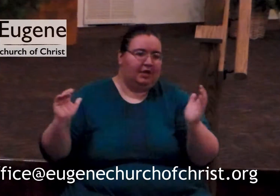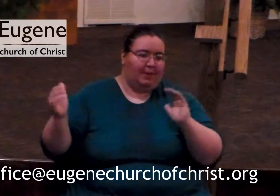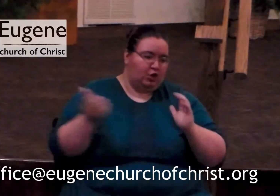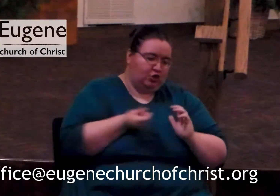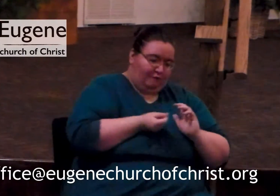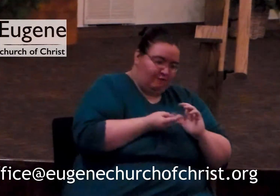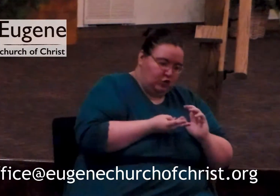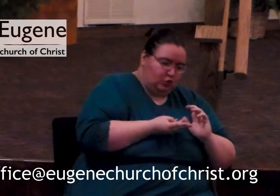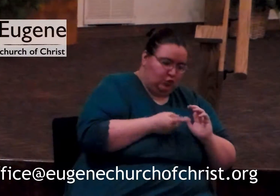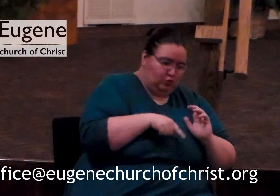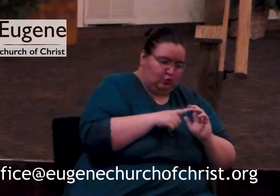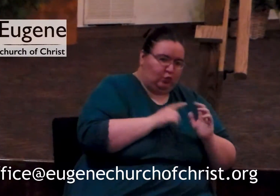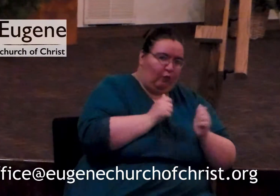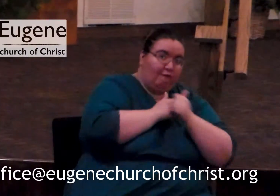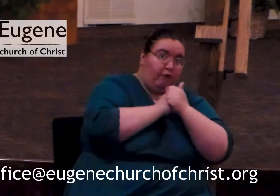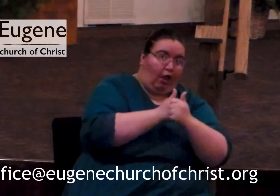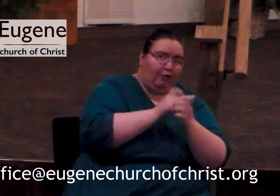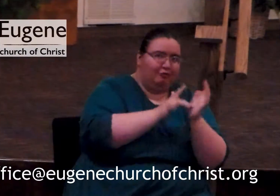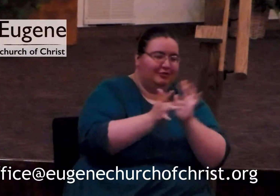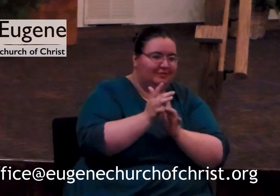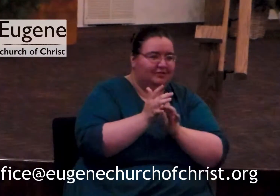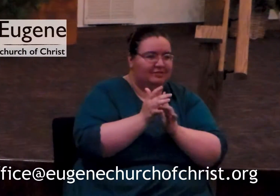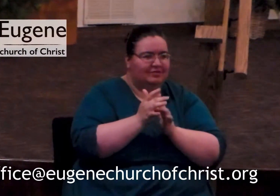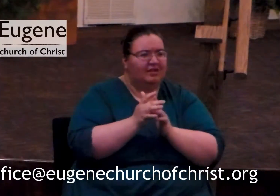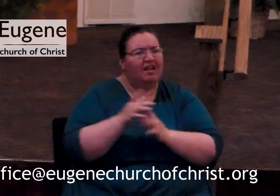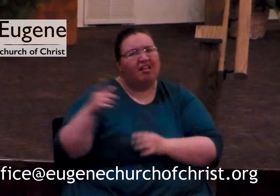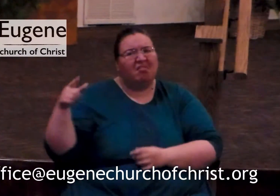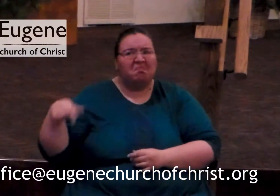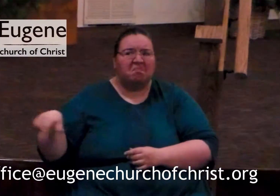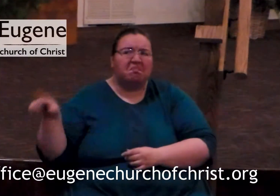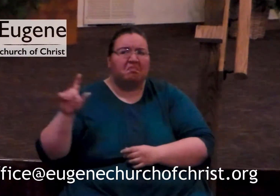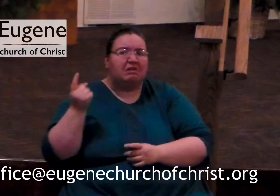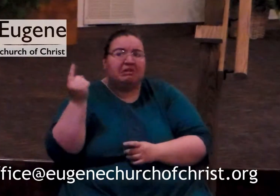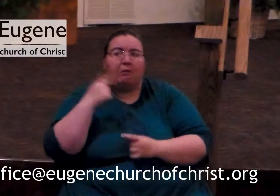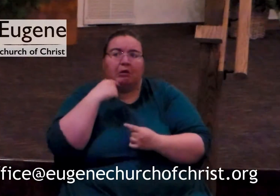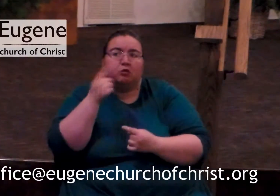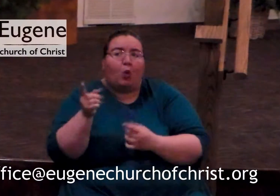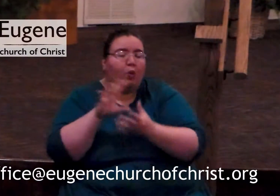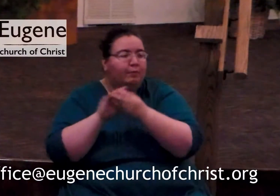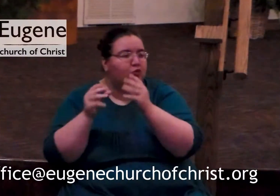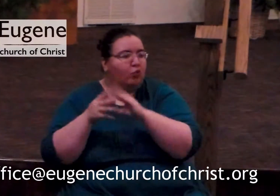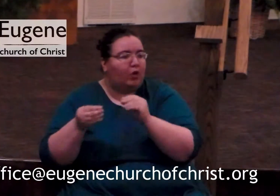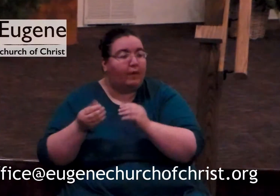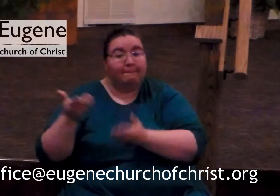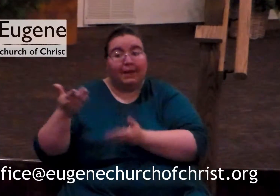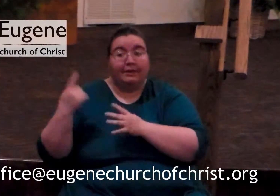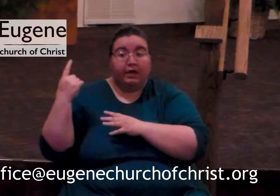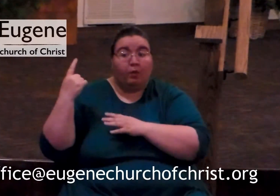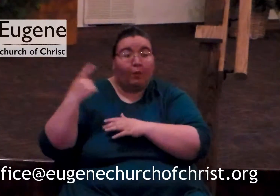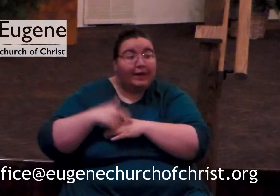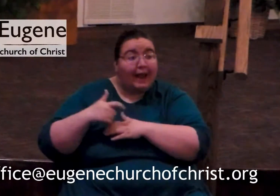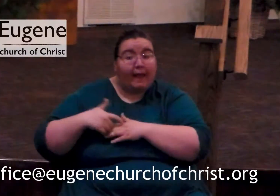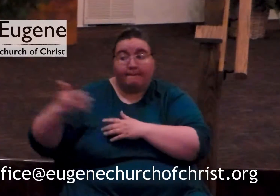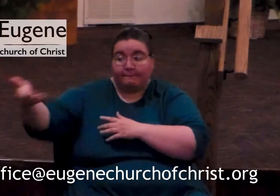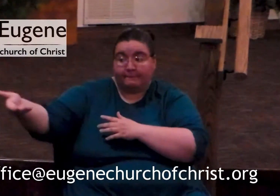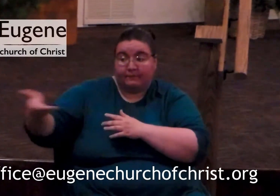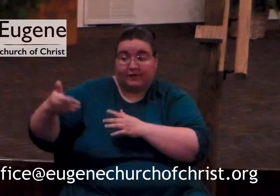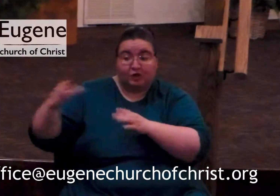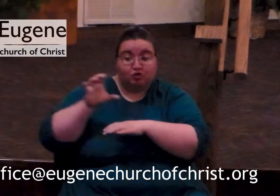They've been told the story by somebody. Somebody, it might have been that they were invited to church and they came and they listened to somebody talk from up front